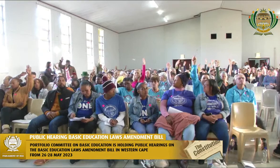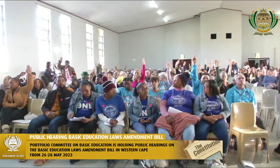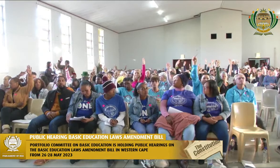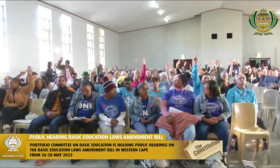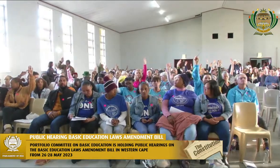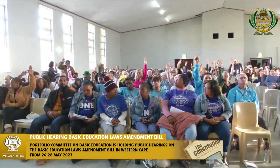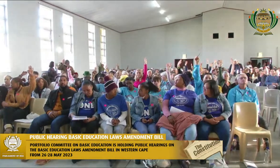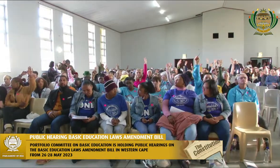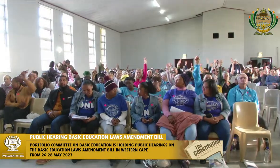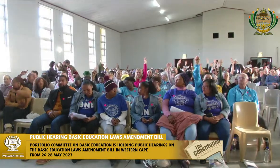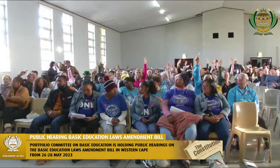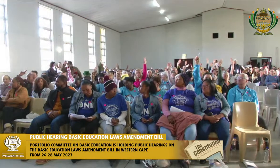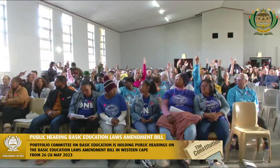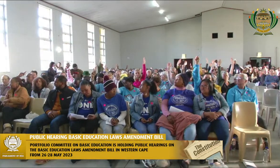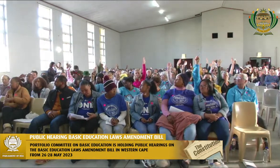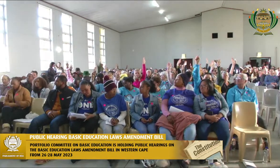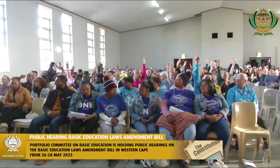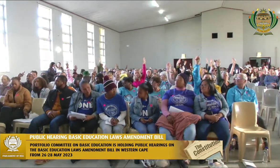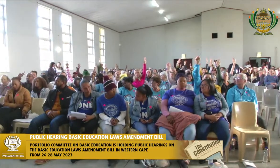One.